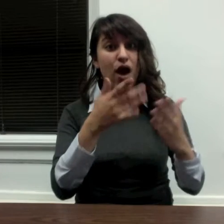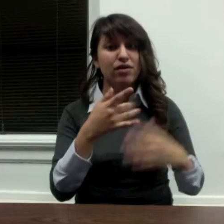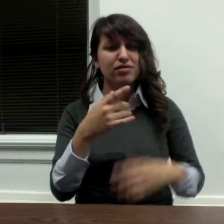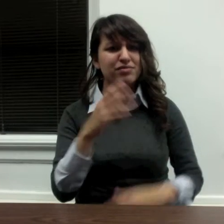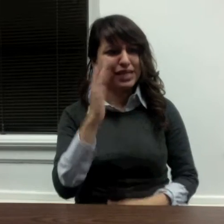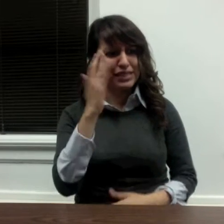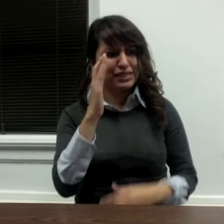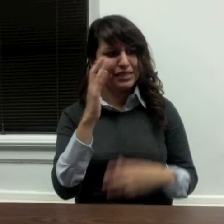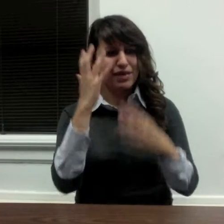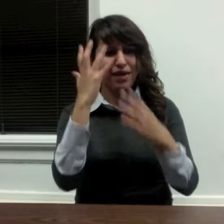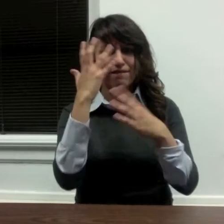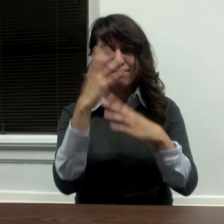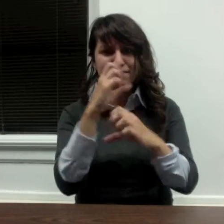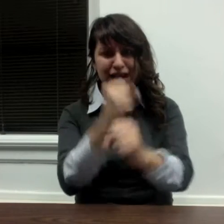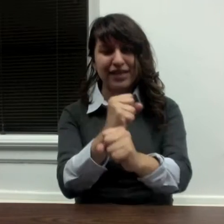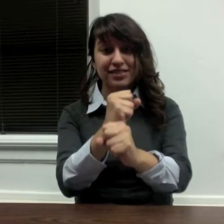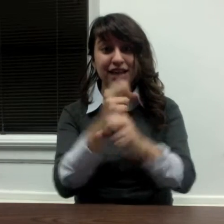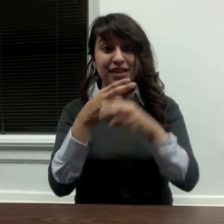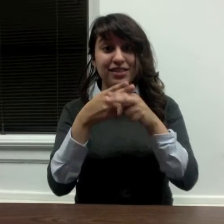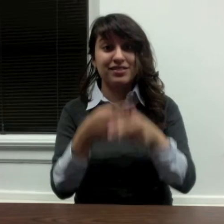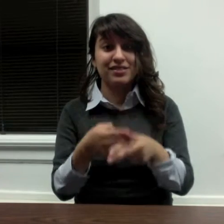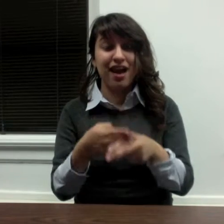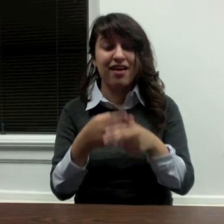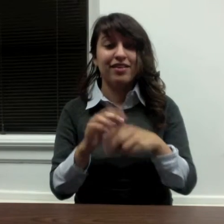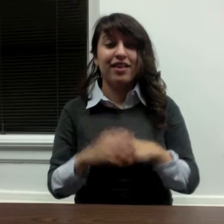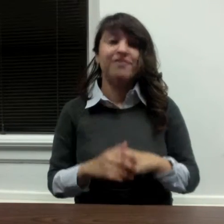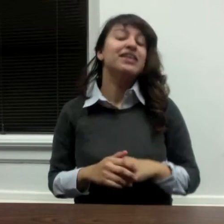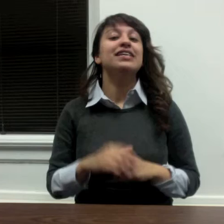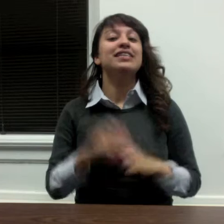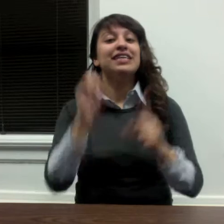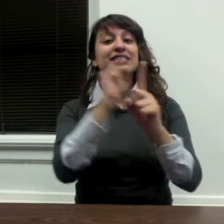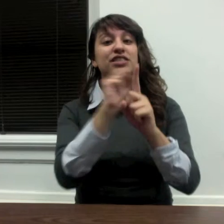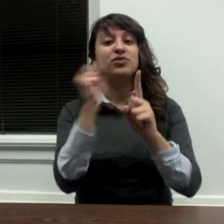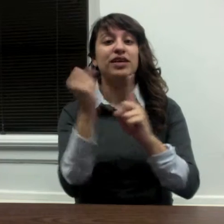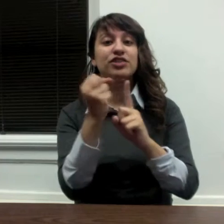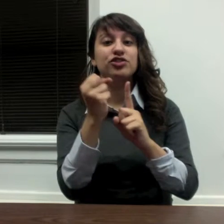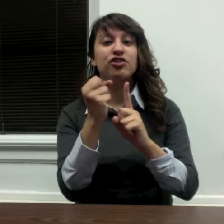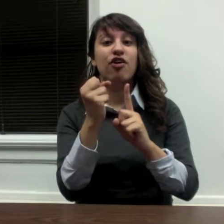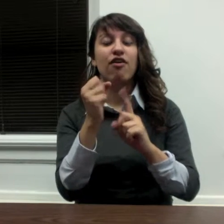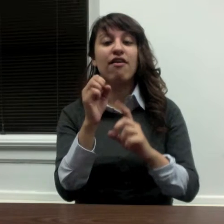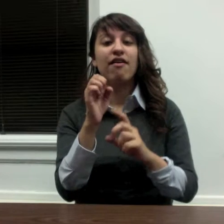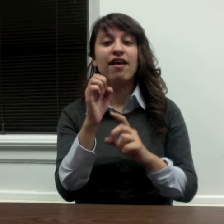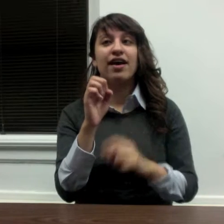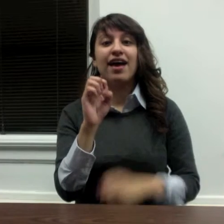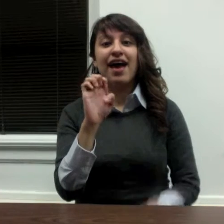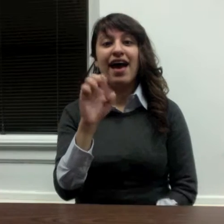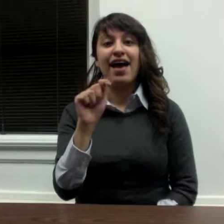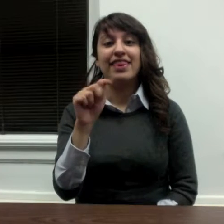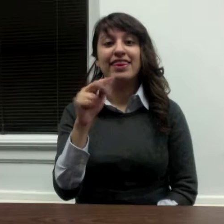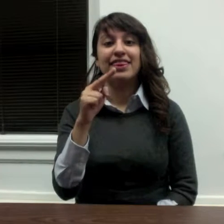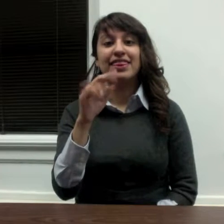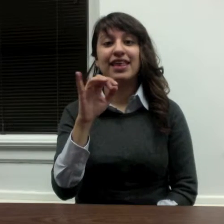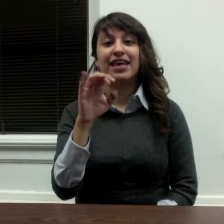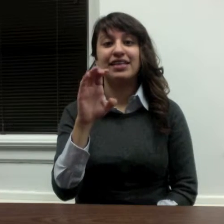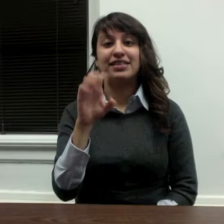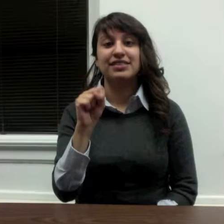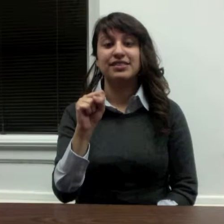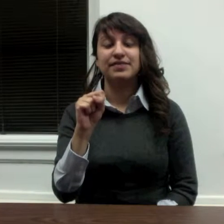it is Situational Ethics. What do you do